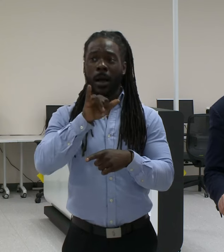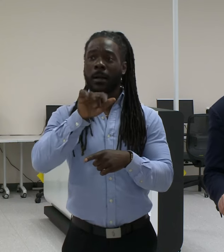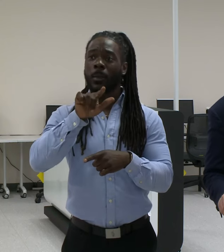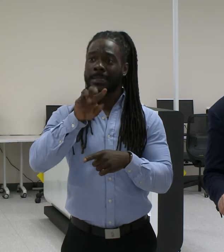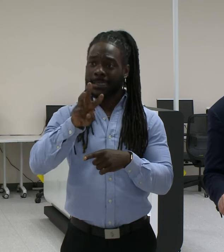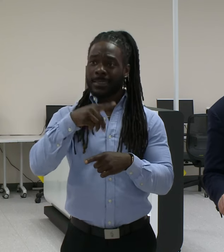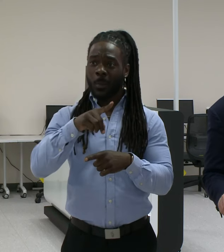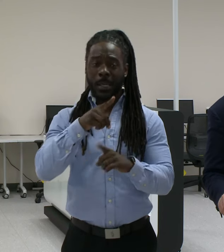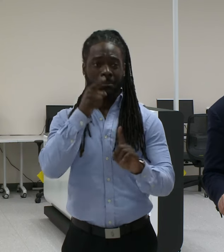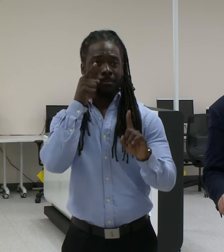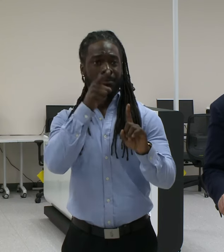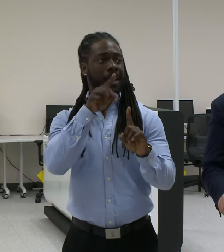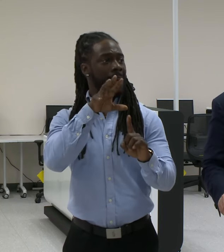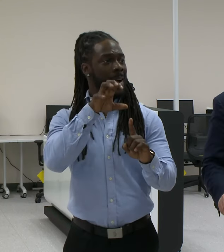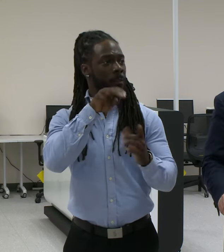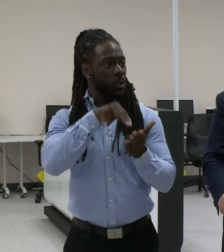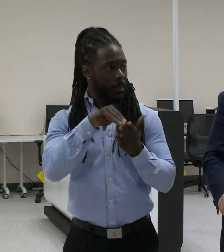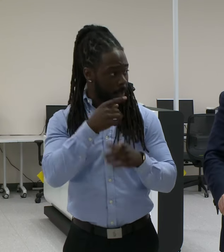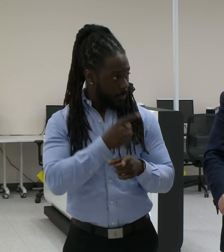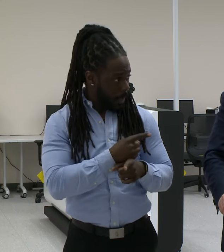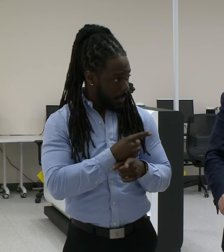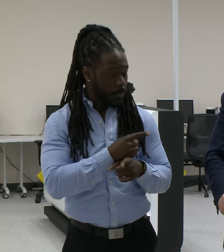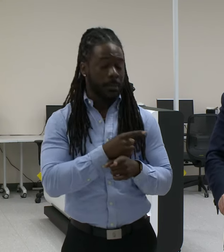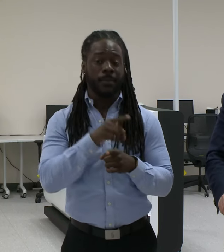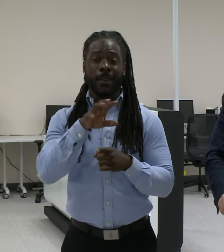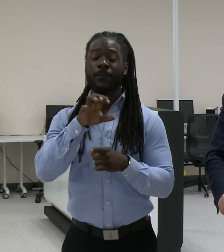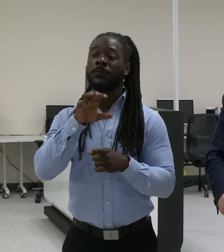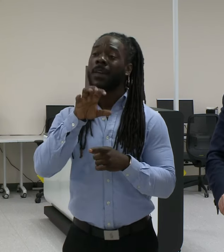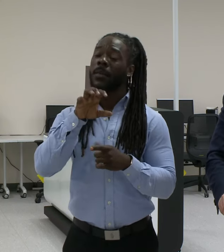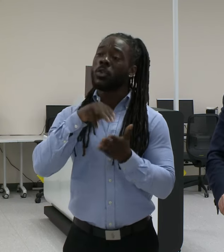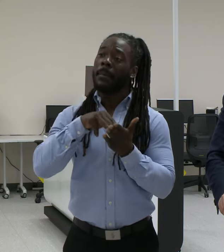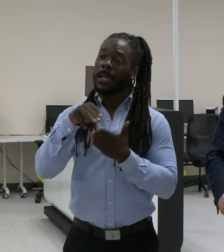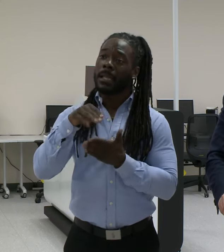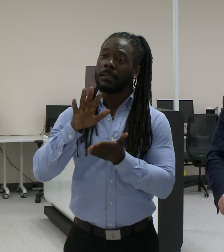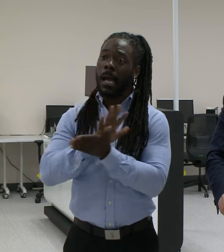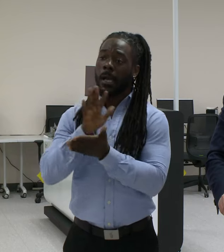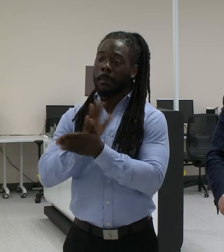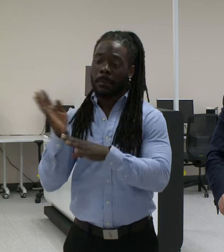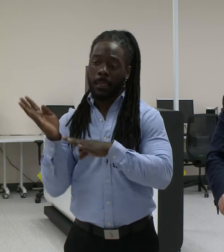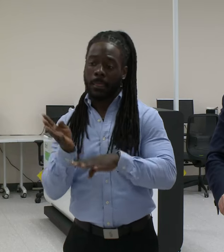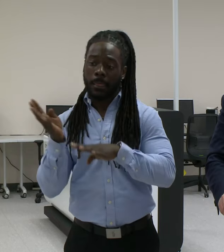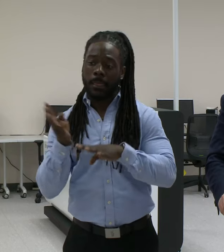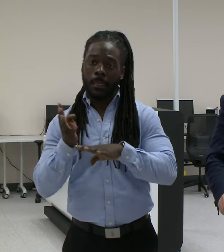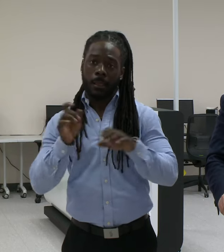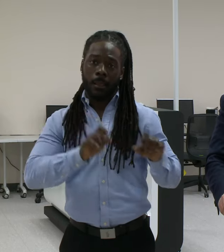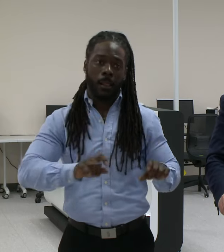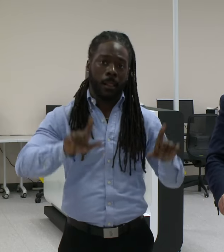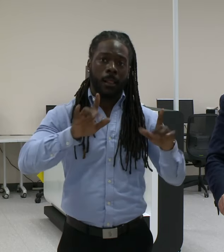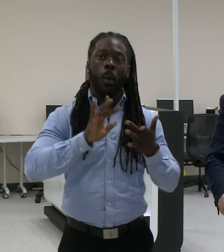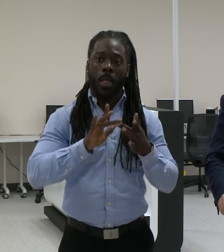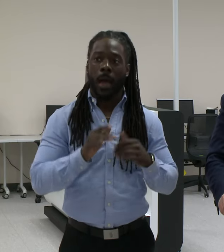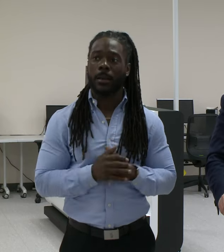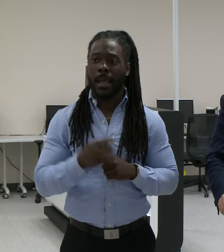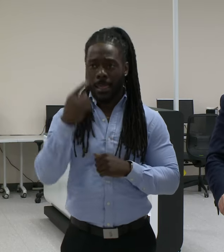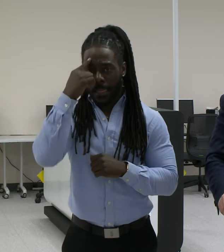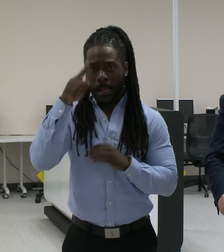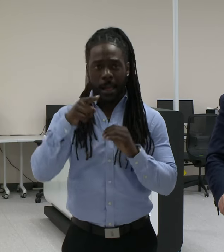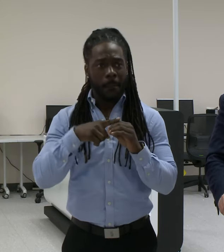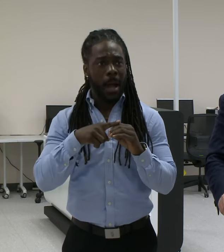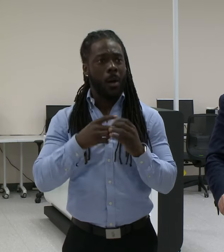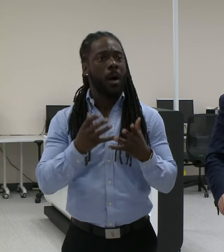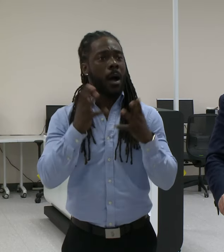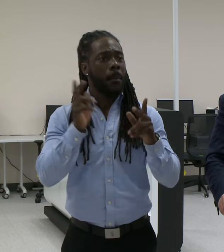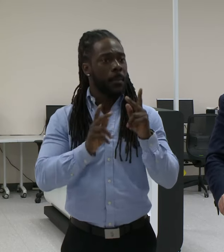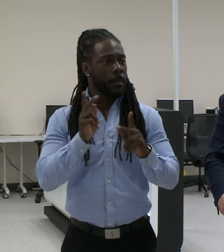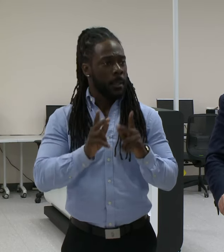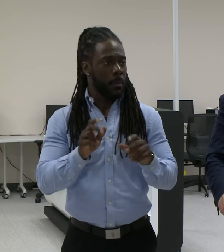500 million documents, records online. think about the number of people